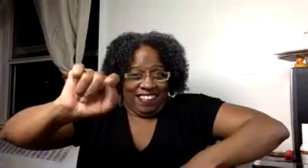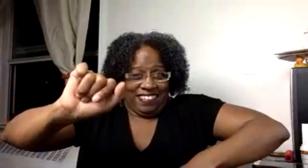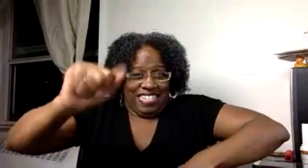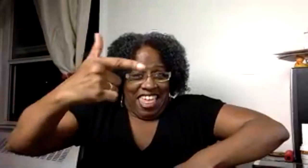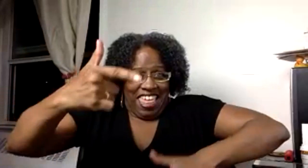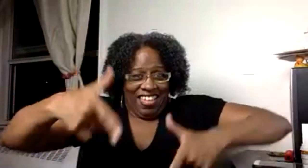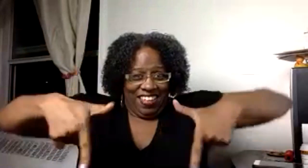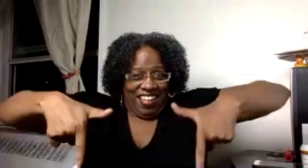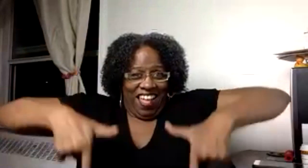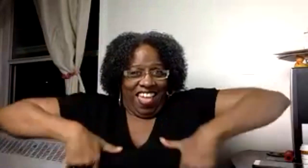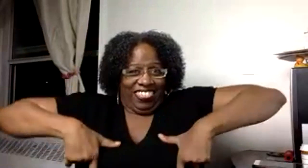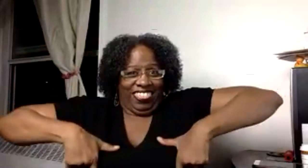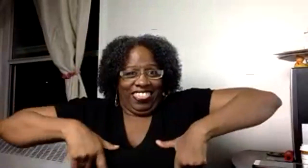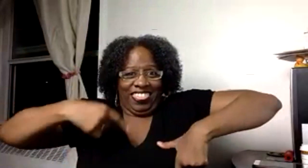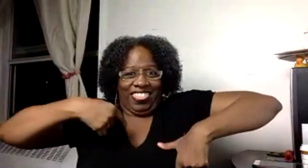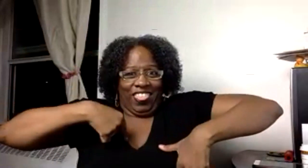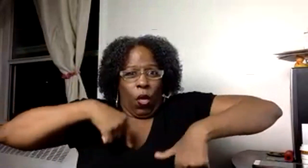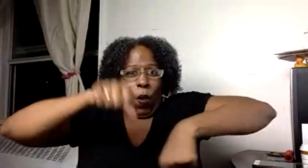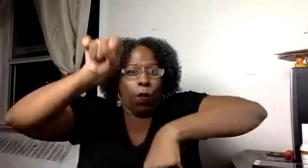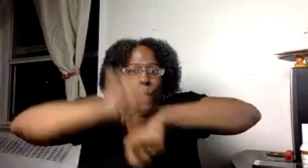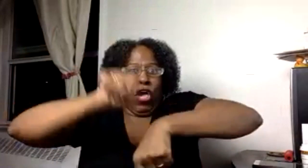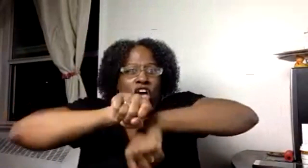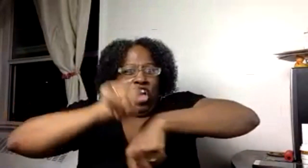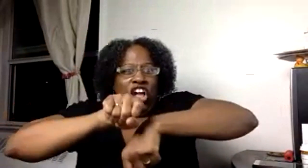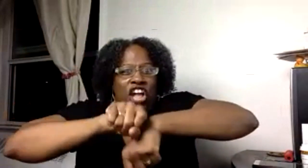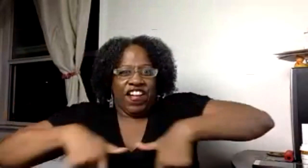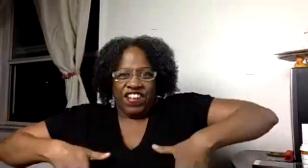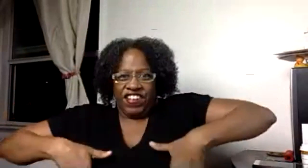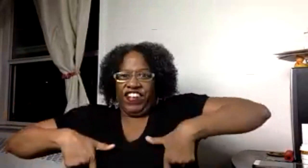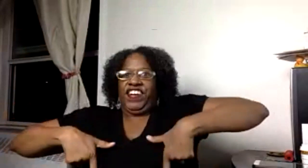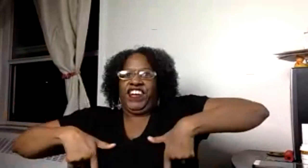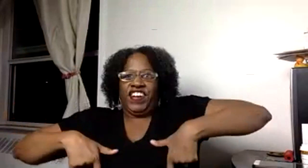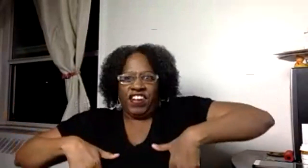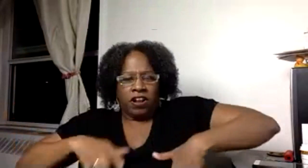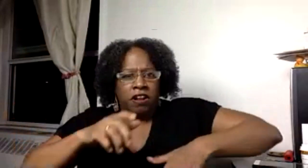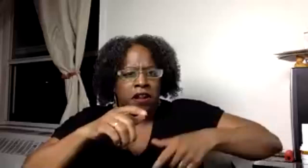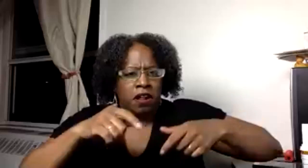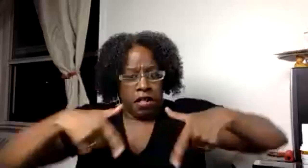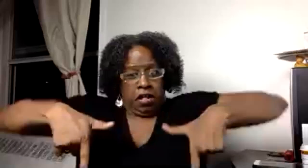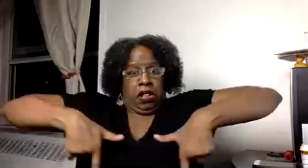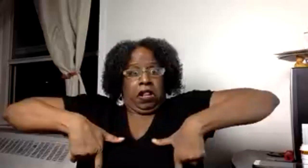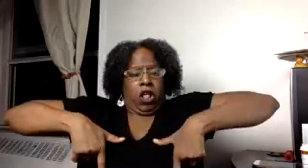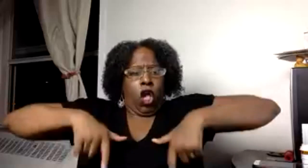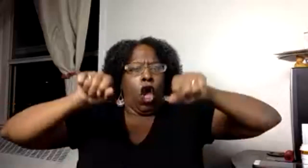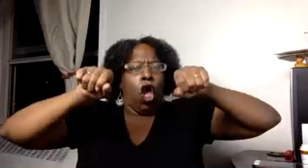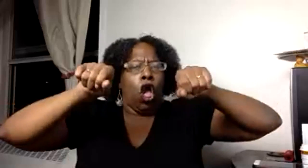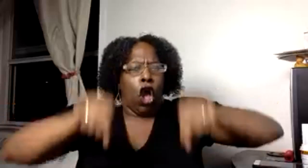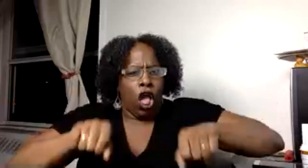maybe we have to wear some kind of giant tag on our t-shirt that says, hey, we're working. Do I have to